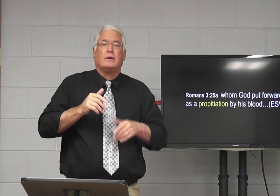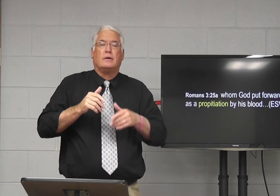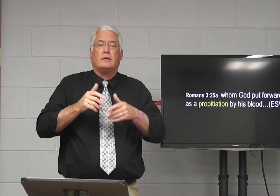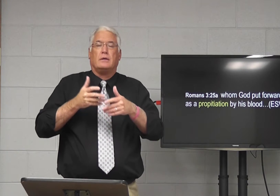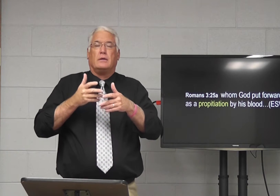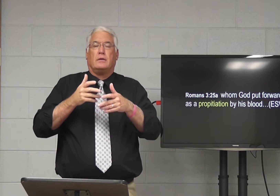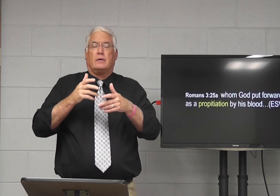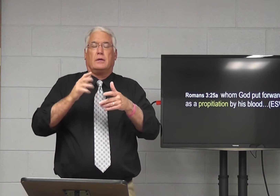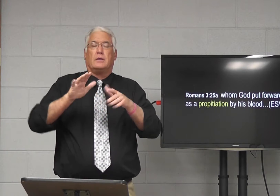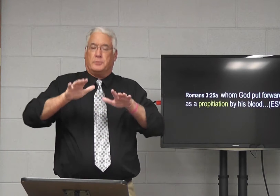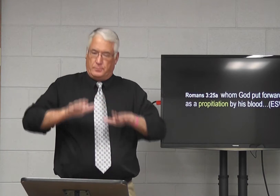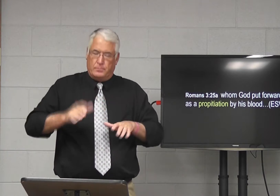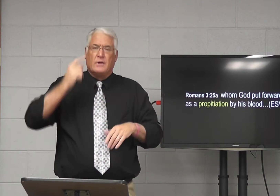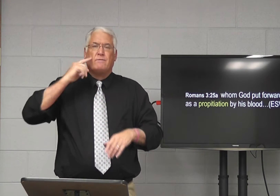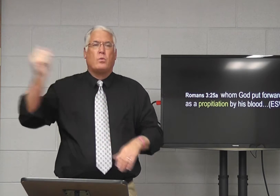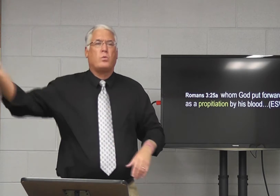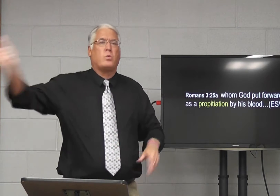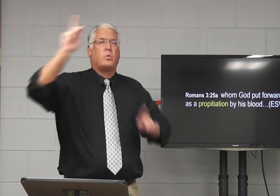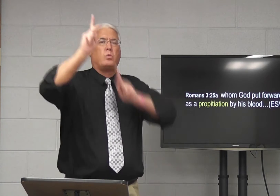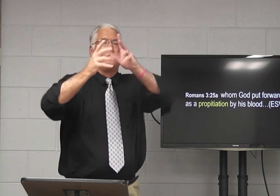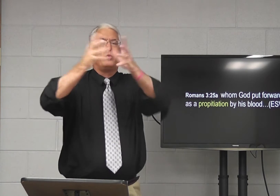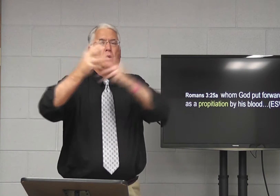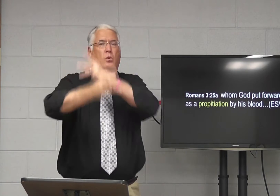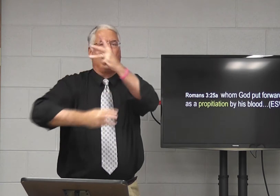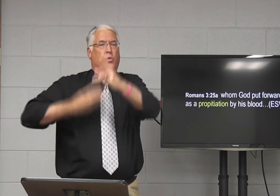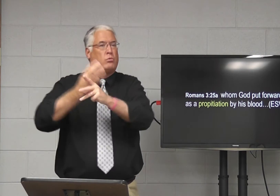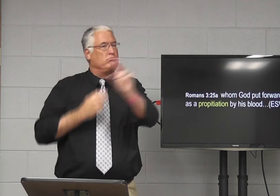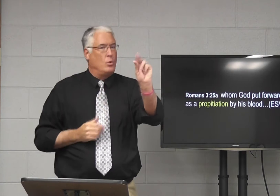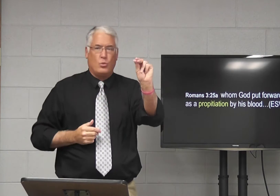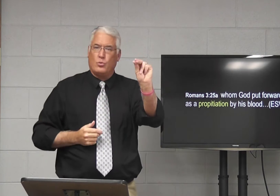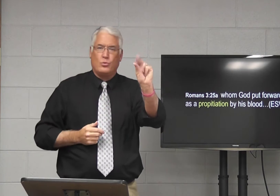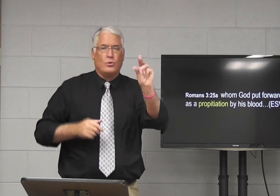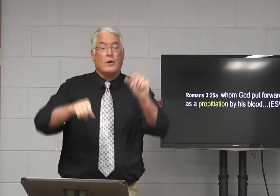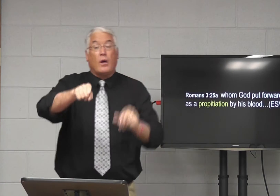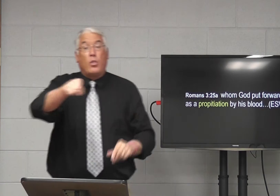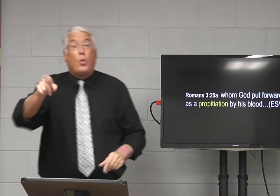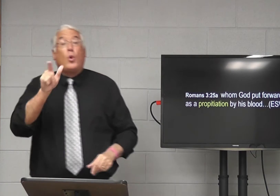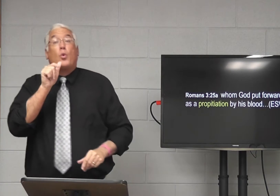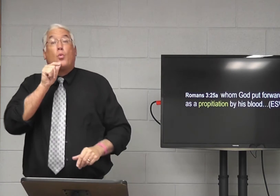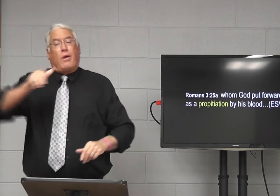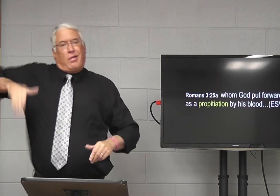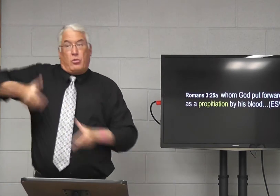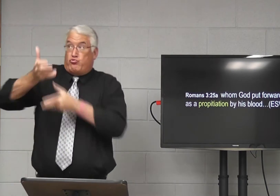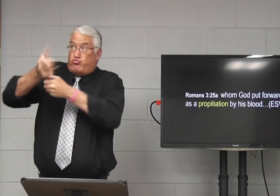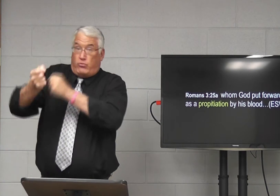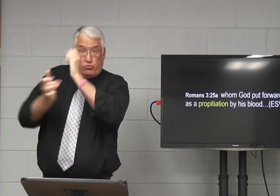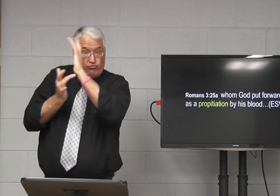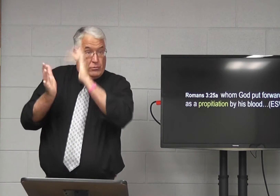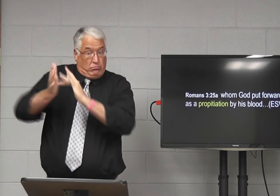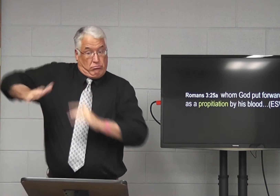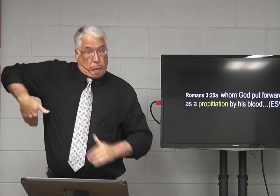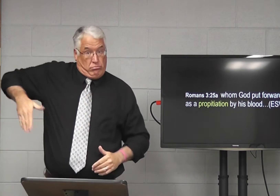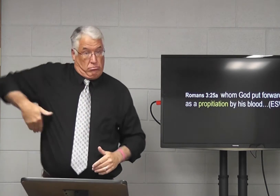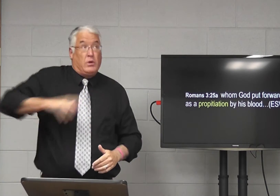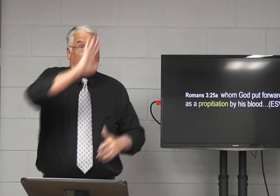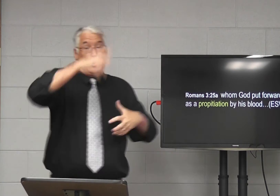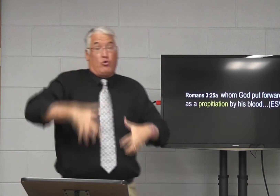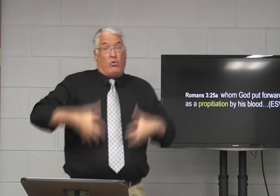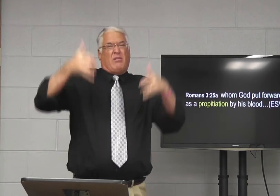For all people of the world? No. those who have not believed in Jesus